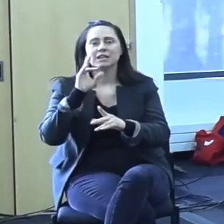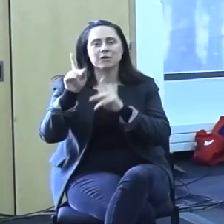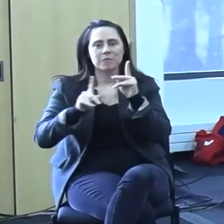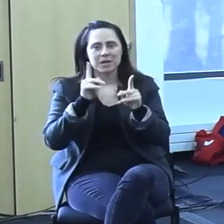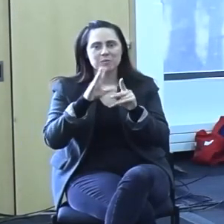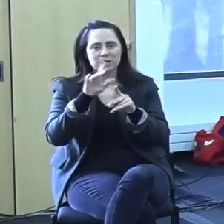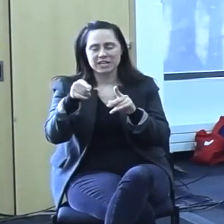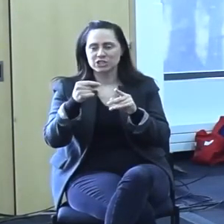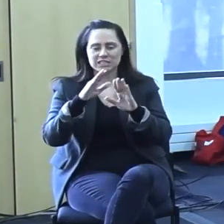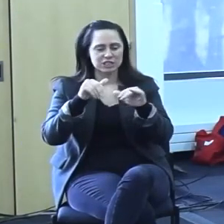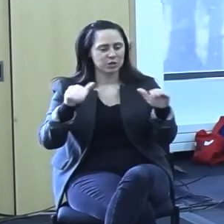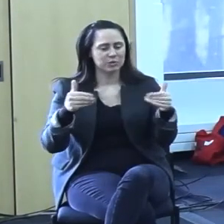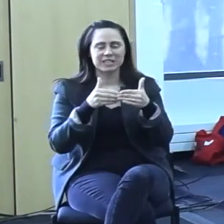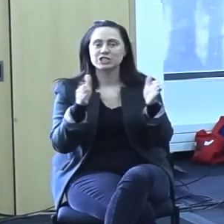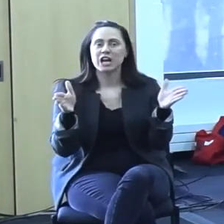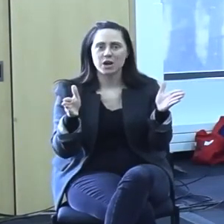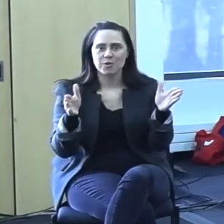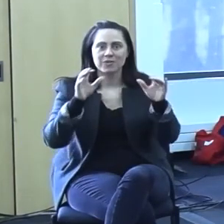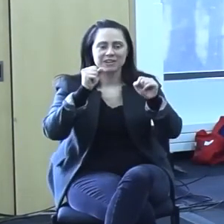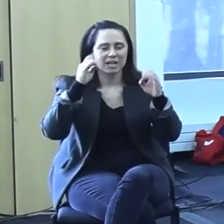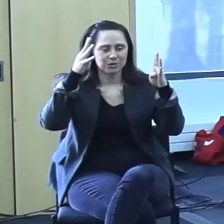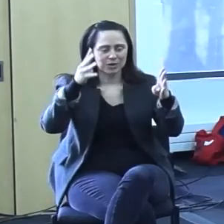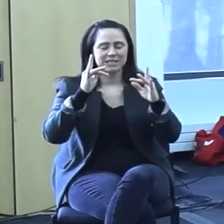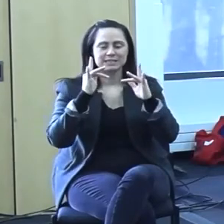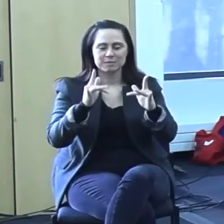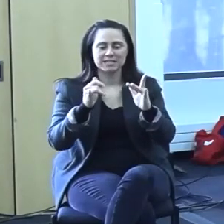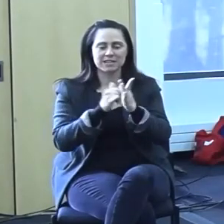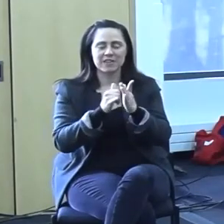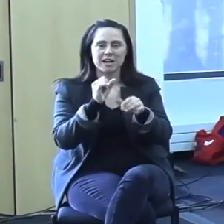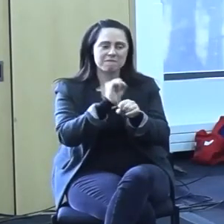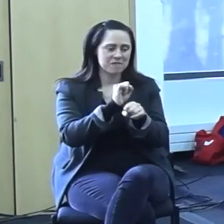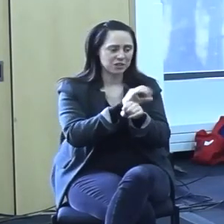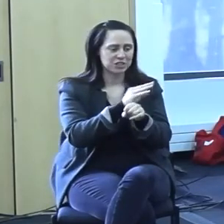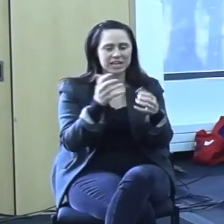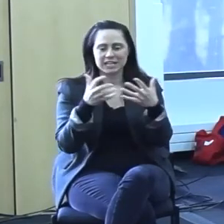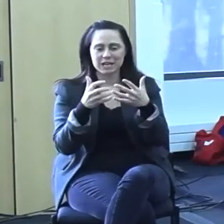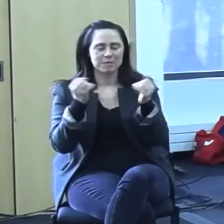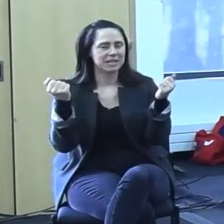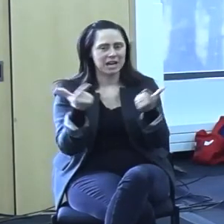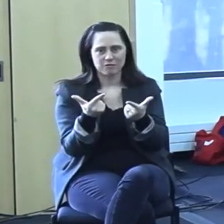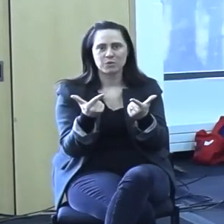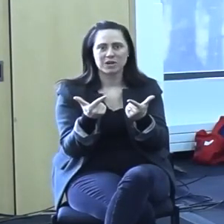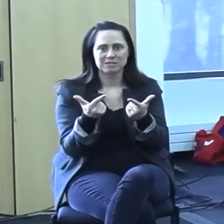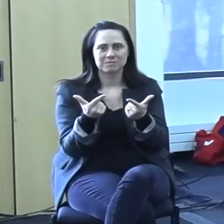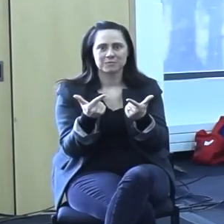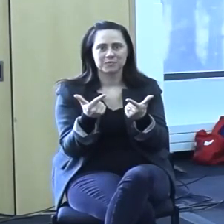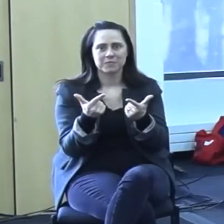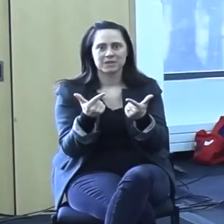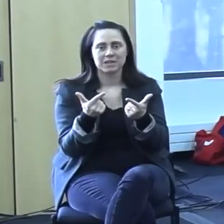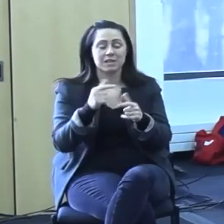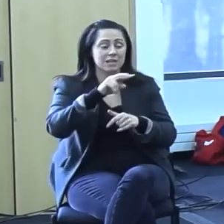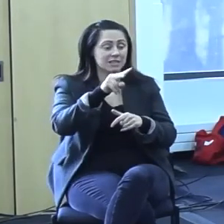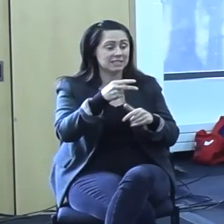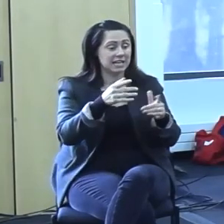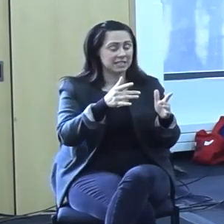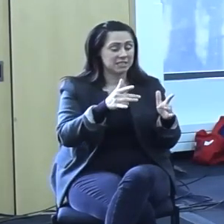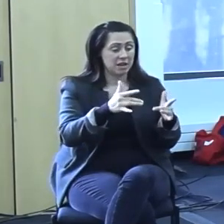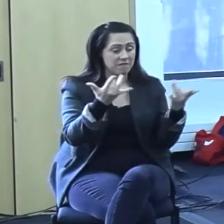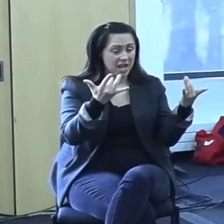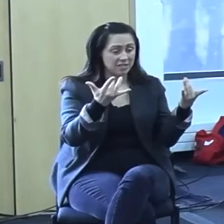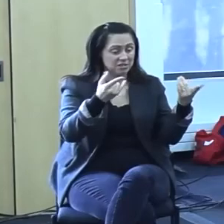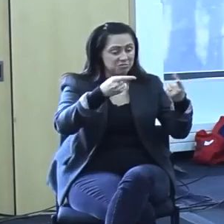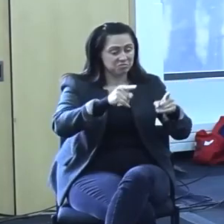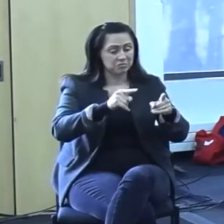people, and just children in general can create spaces that function and accommodate everyone. This second event has showed us all